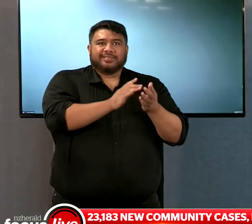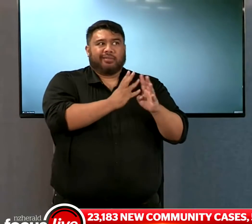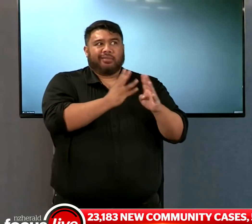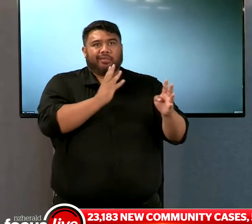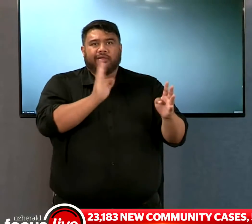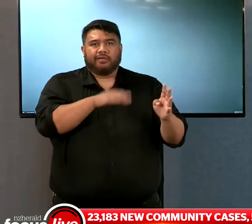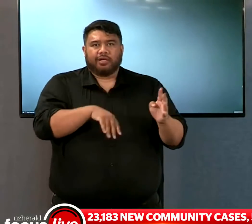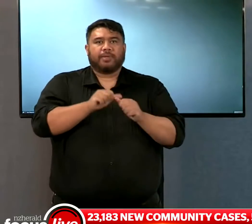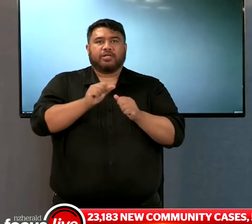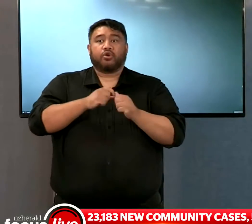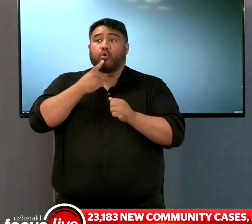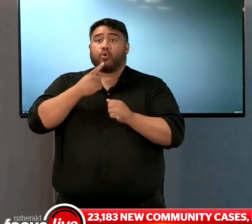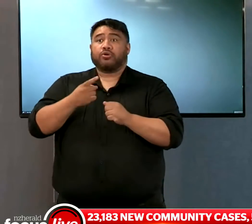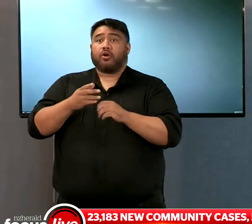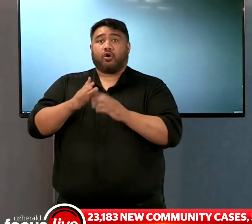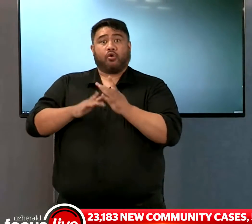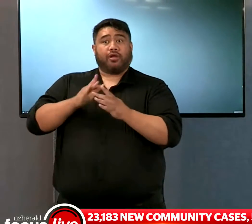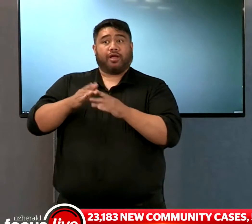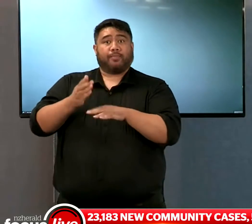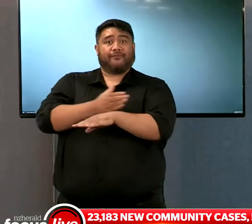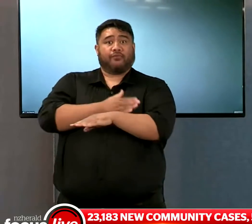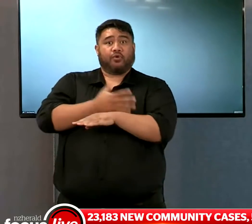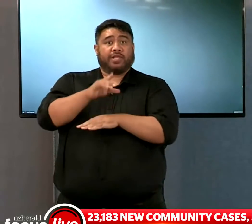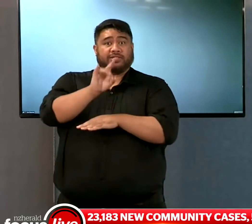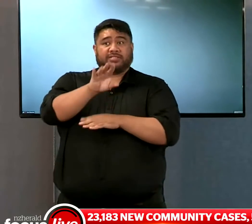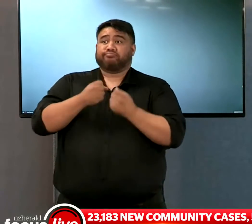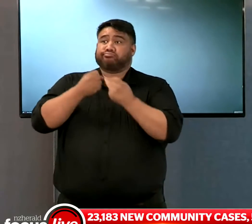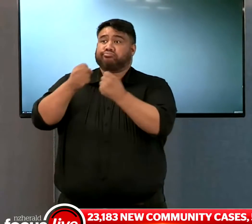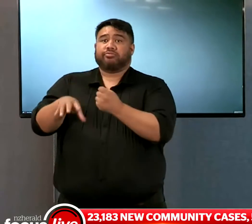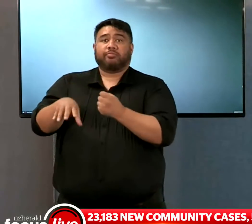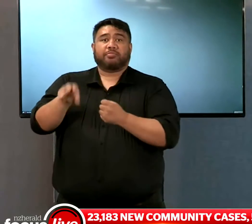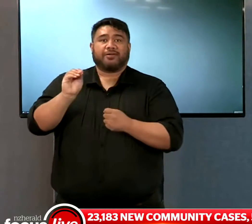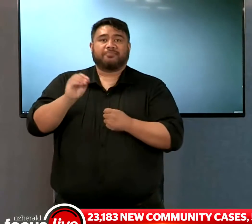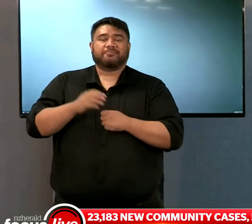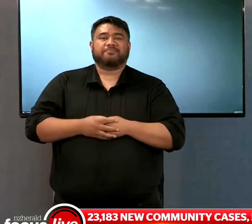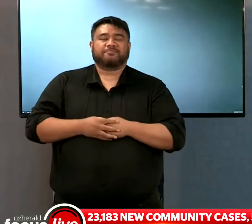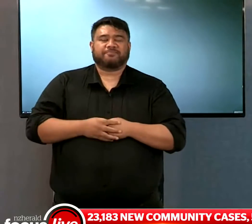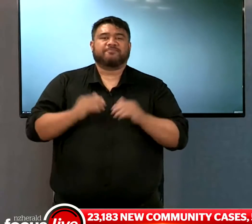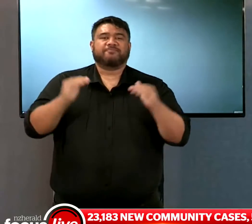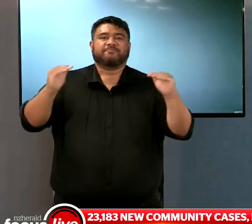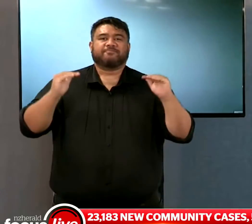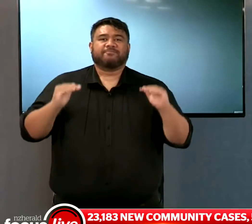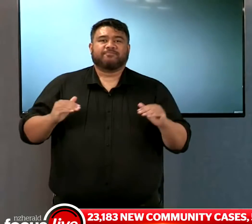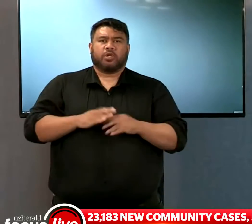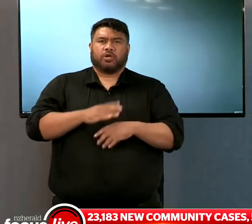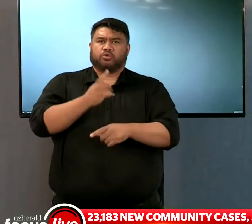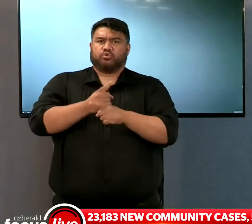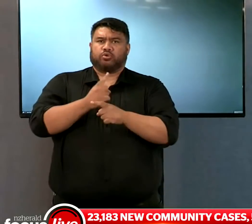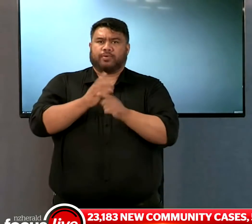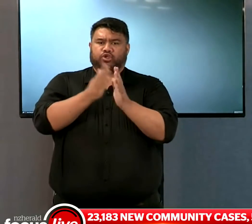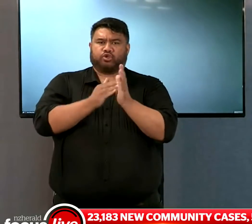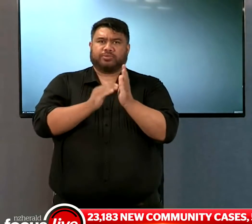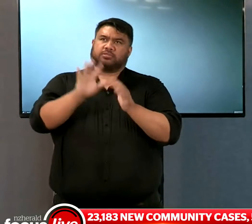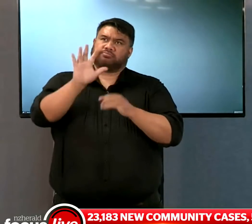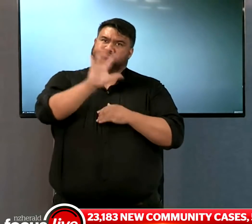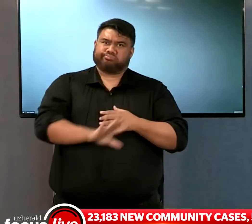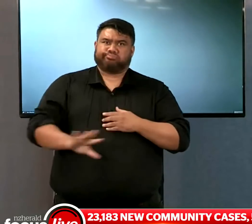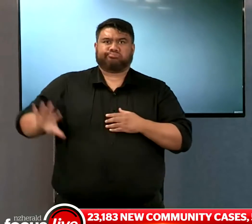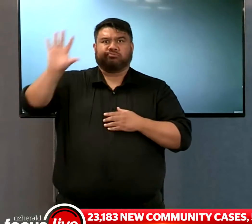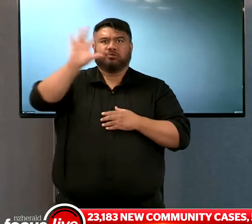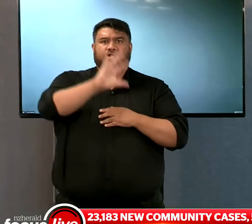centre. And finally, just with the high numbers of COVID cases around the country, it's inevitable